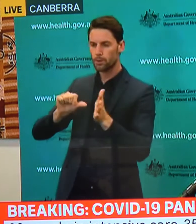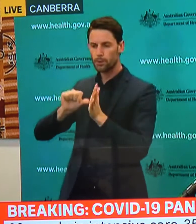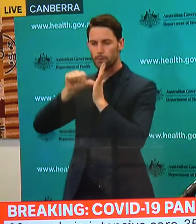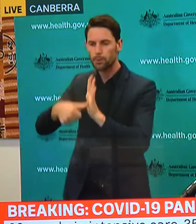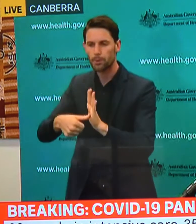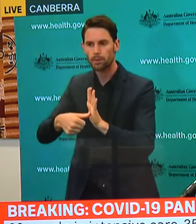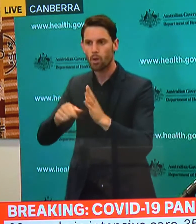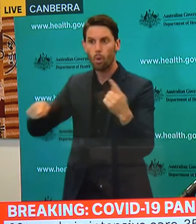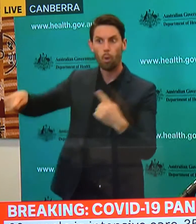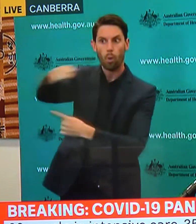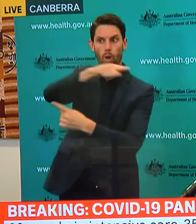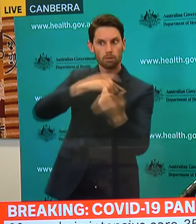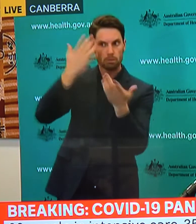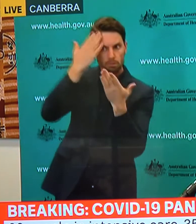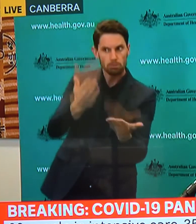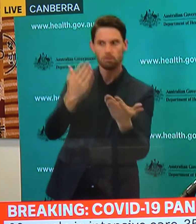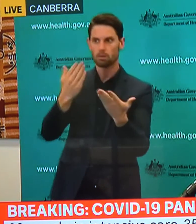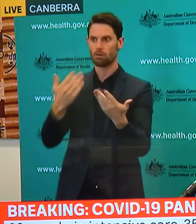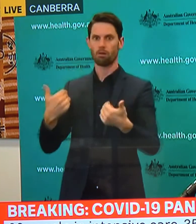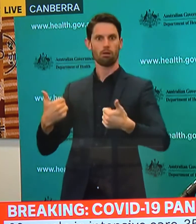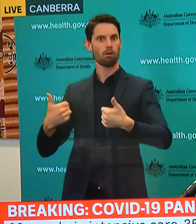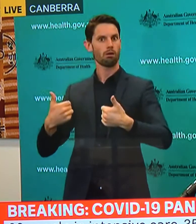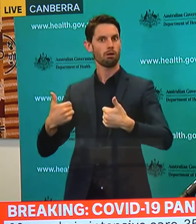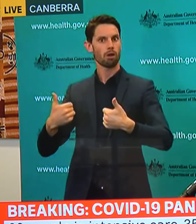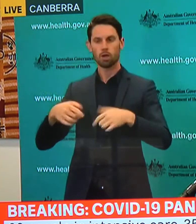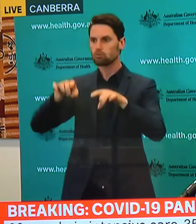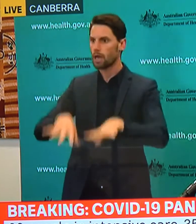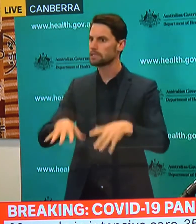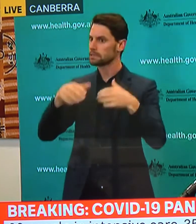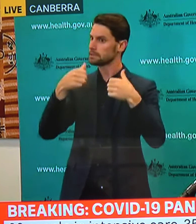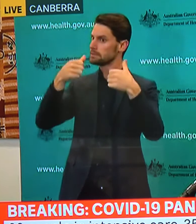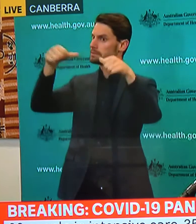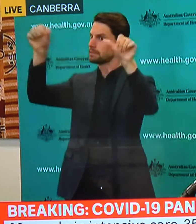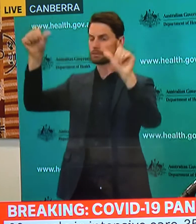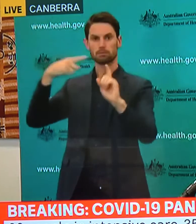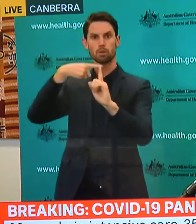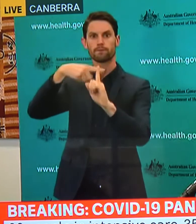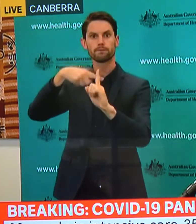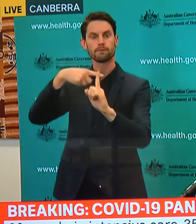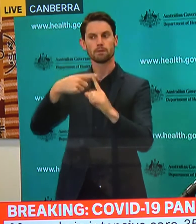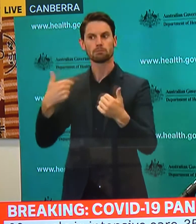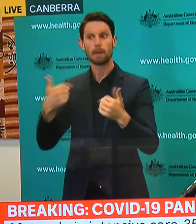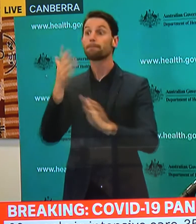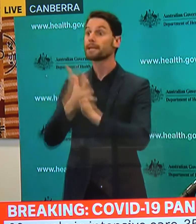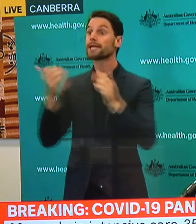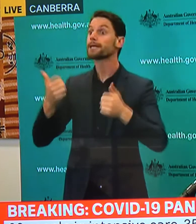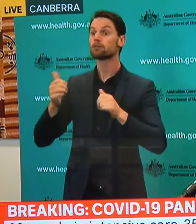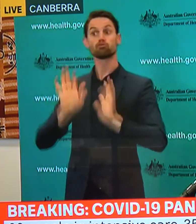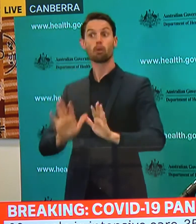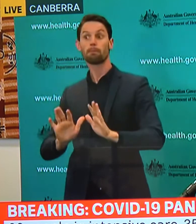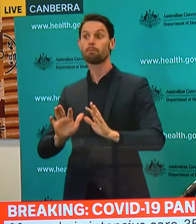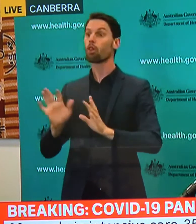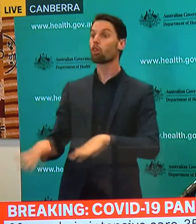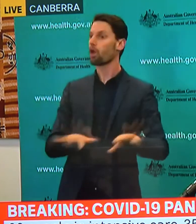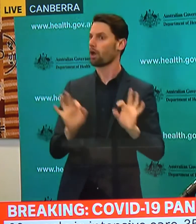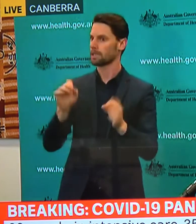going into that situation have been successful up to now, and we have to redouble our efforts to make sure that doesn't